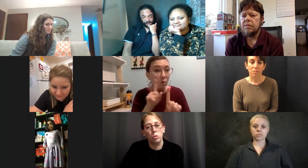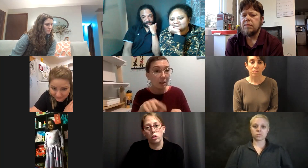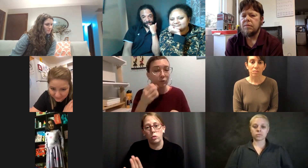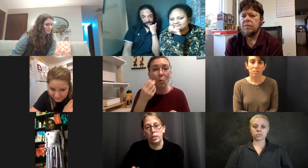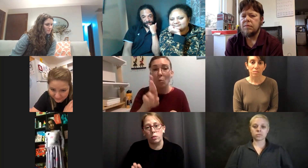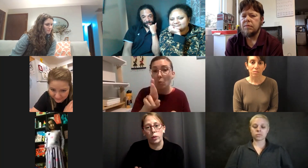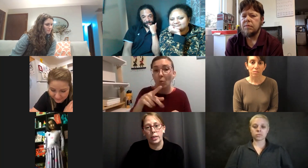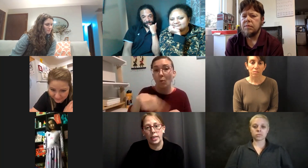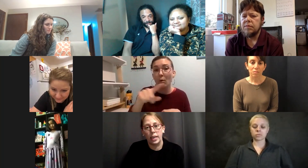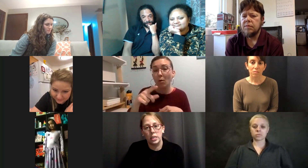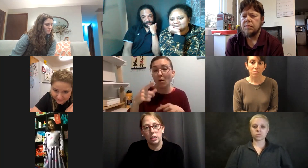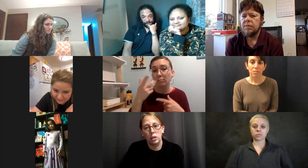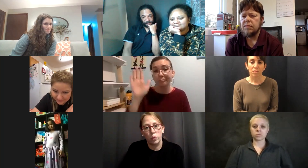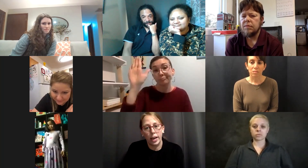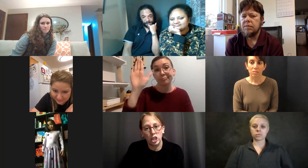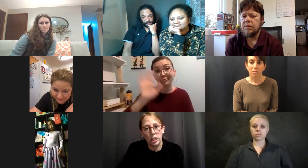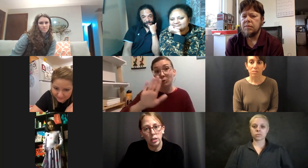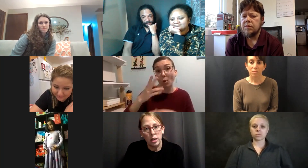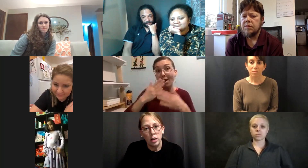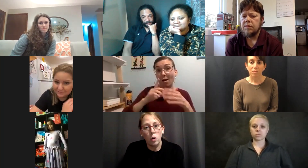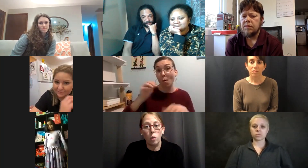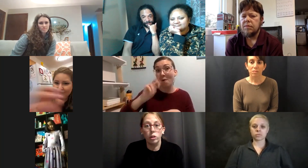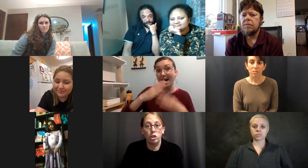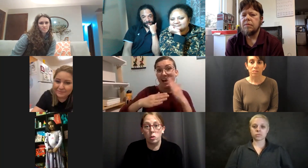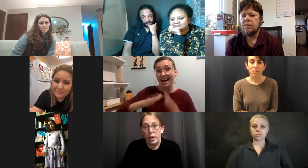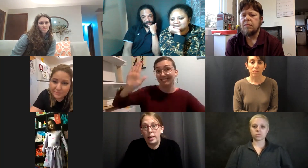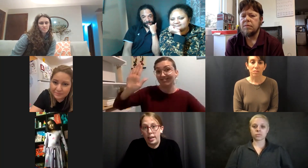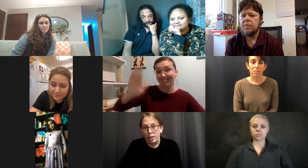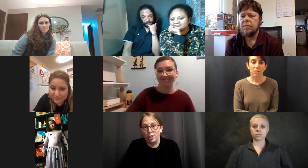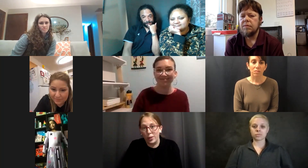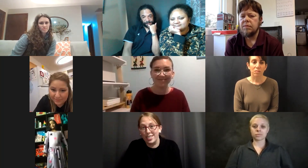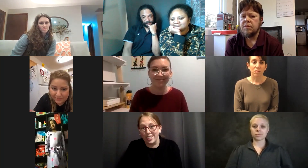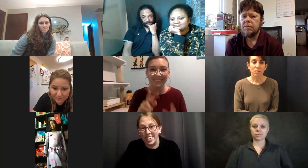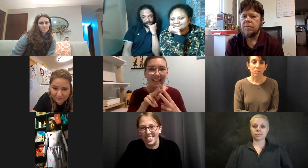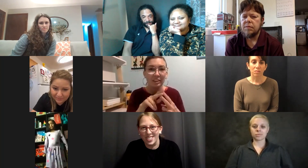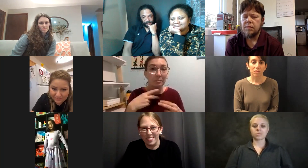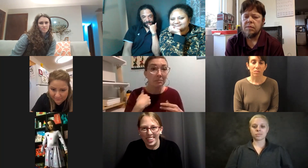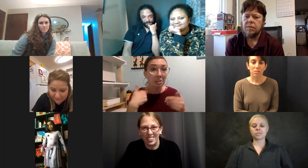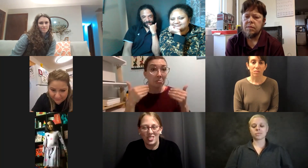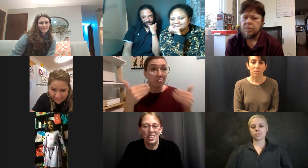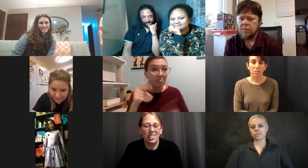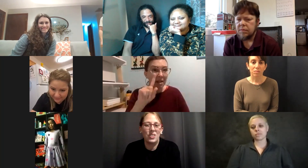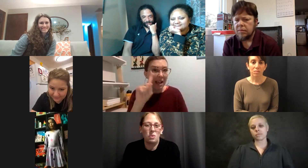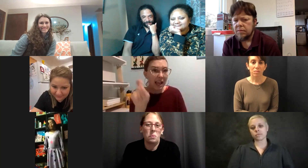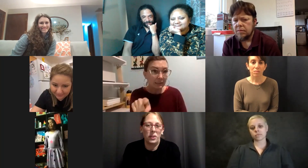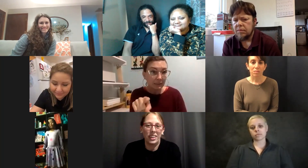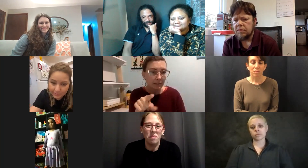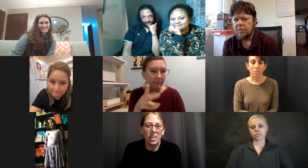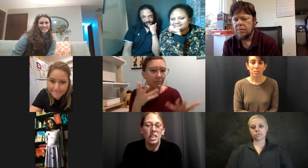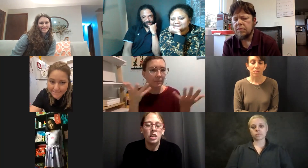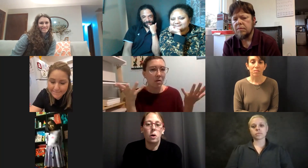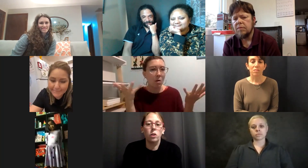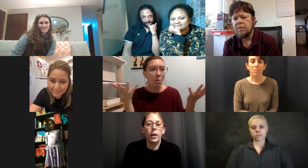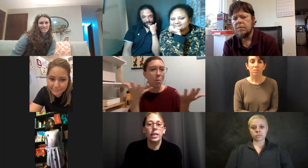you can just use the raise hand reaction, or you can just go ahead and actually raise your hand since you're on video. So either of those would